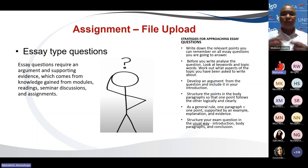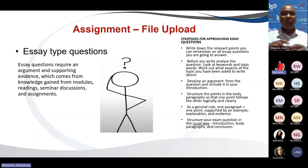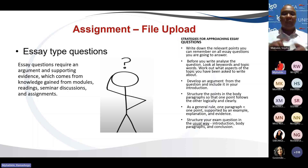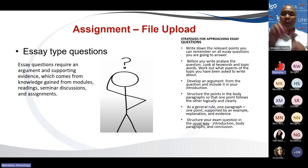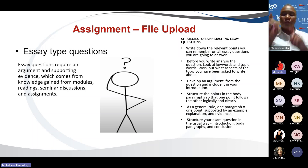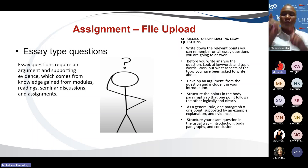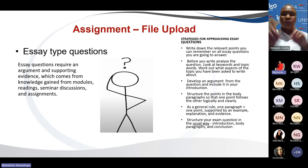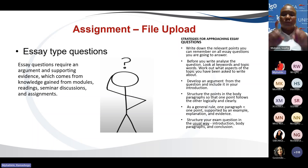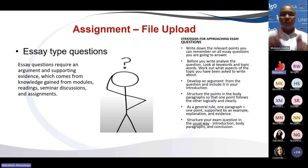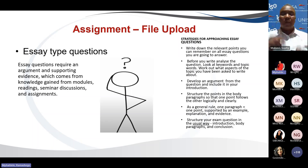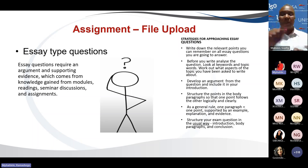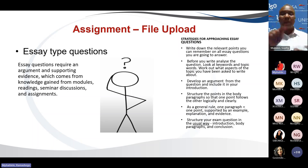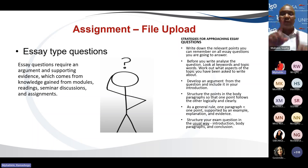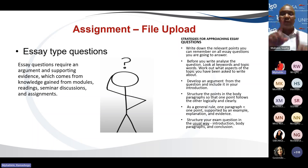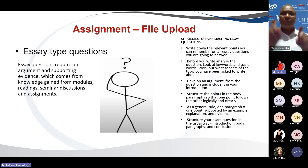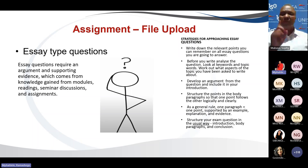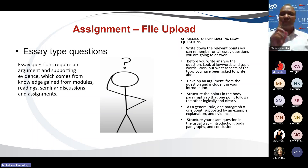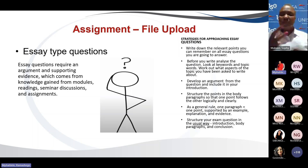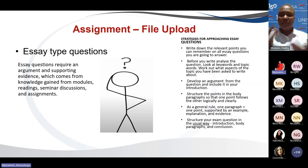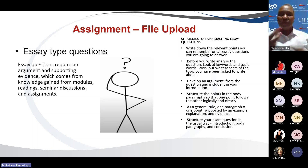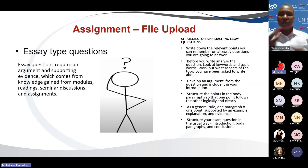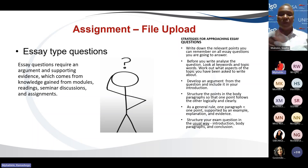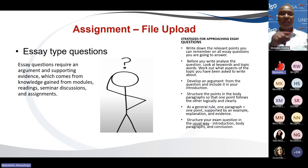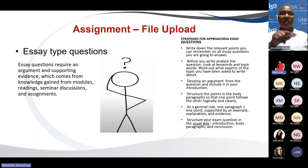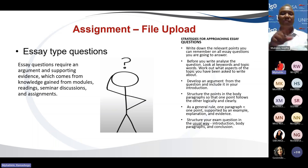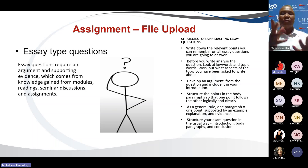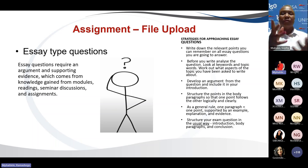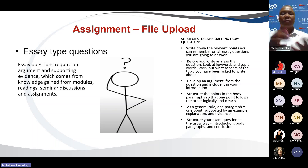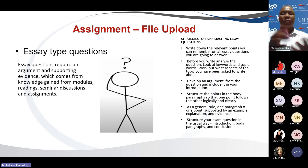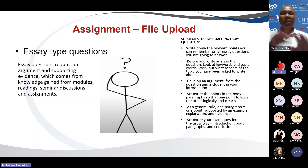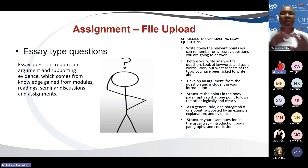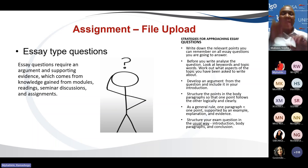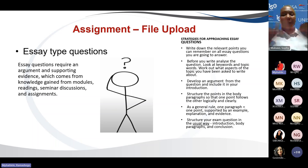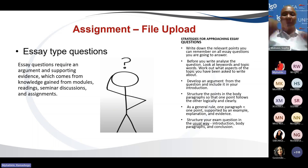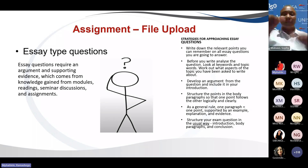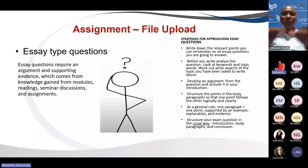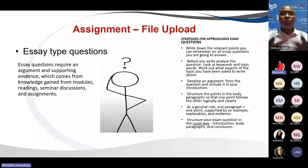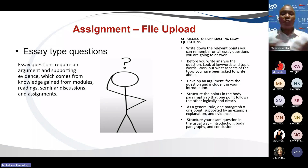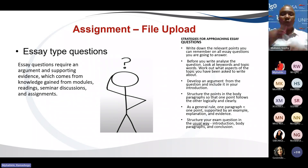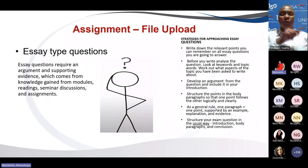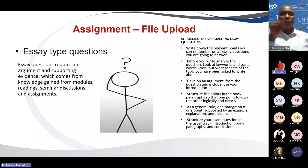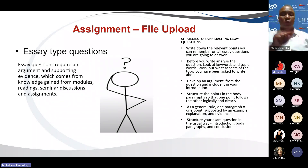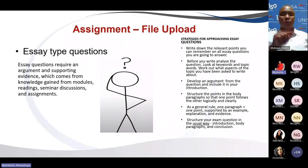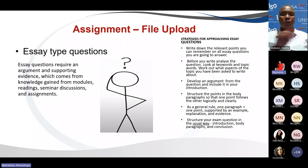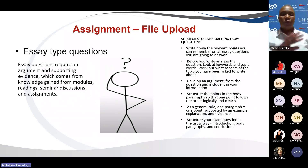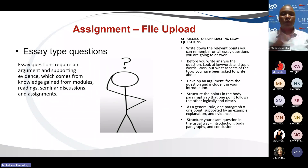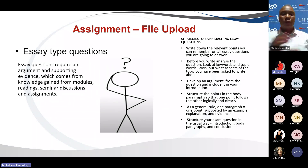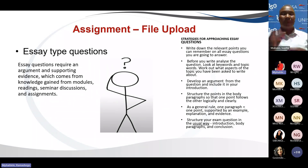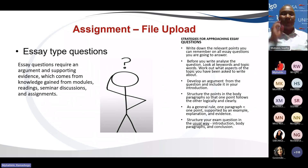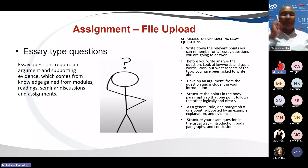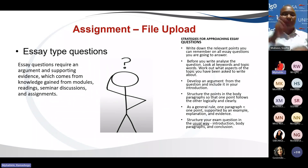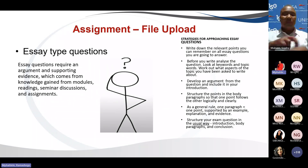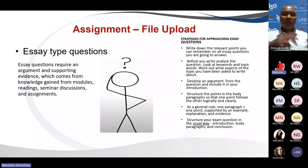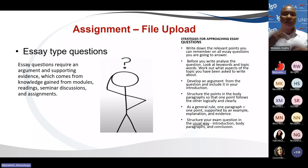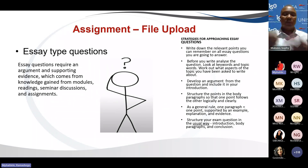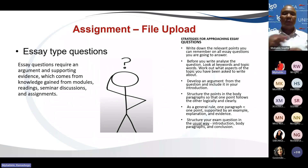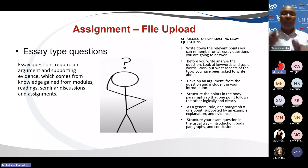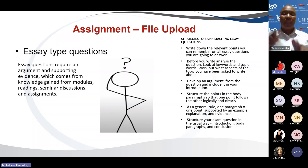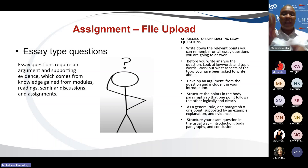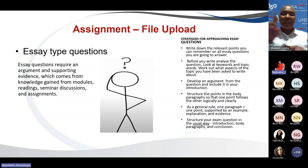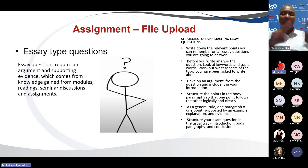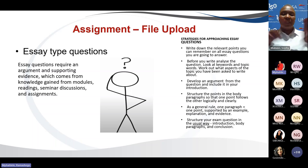And a quiz is that type of an assessment where you do not require